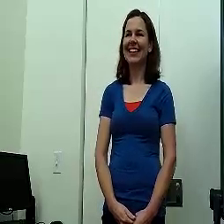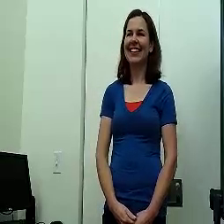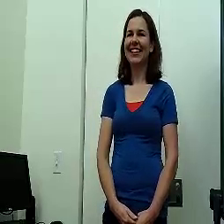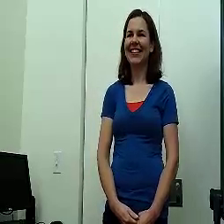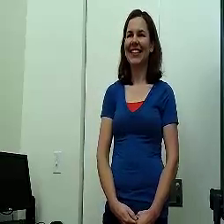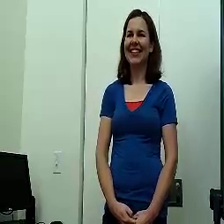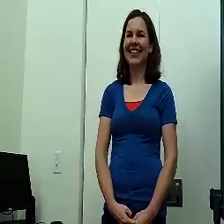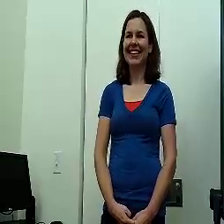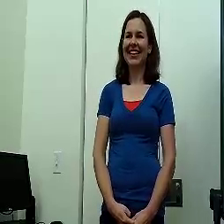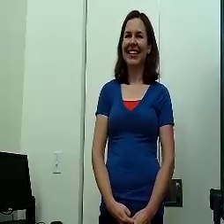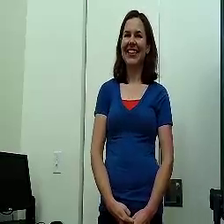don't know the sign.